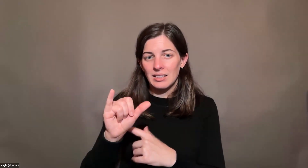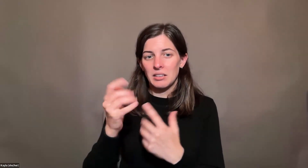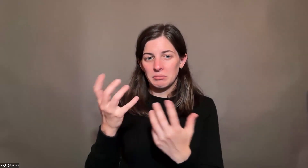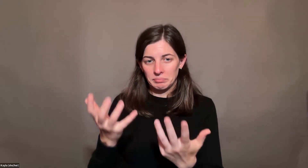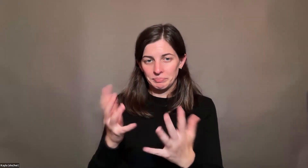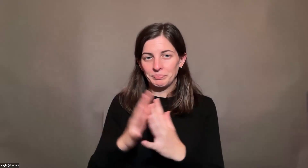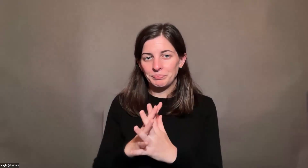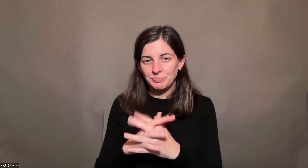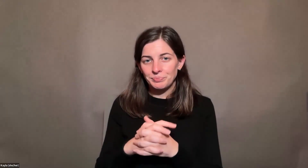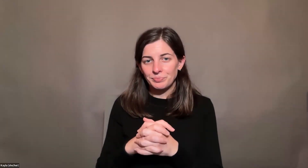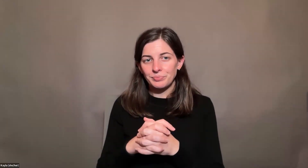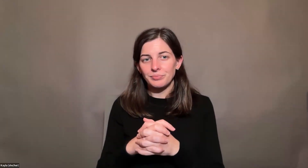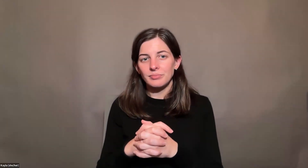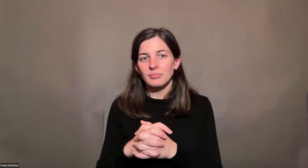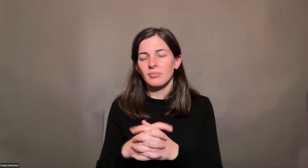I write some text regarding some,